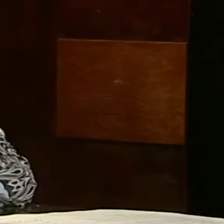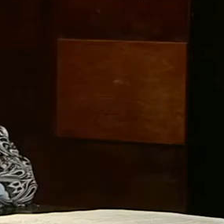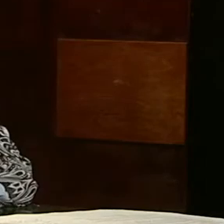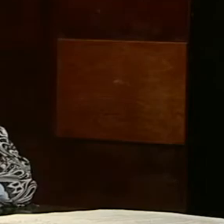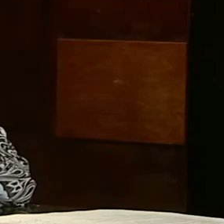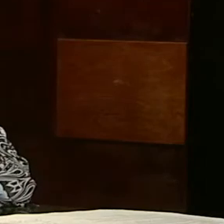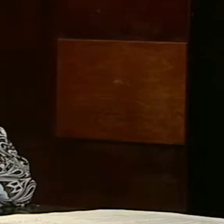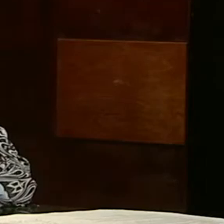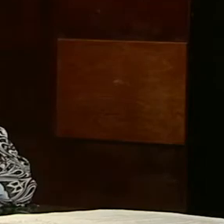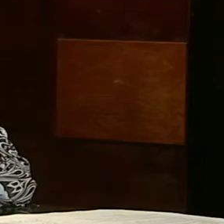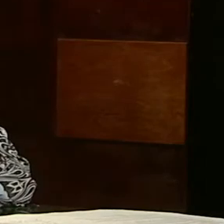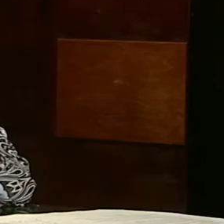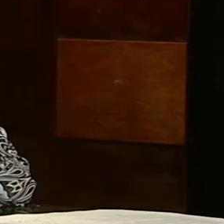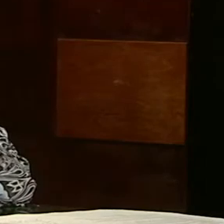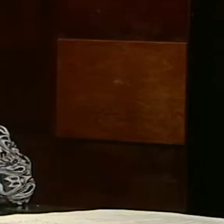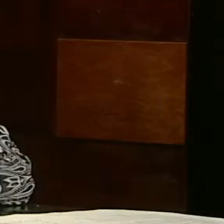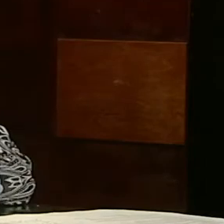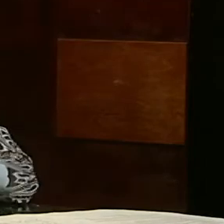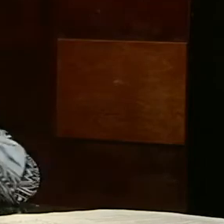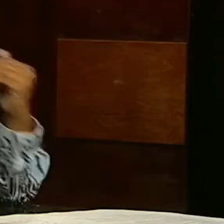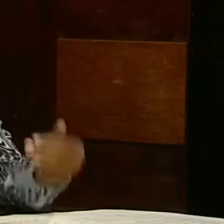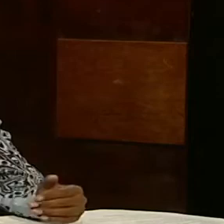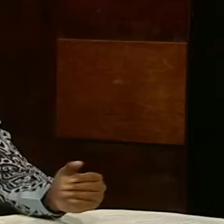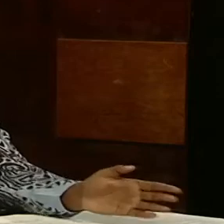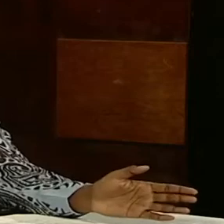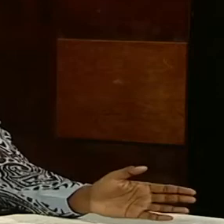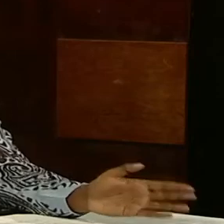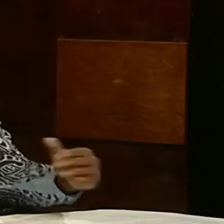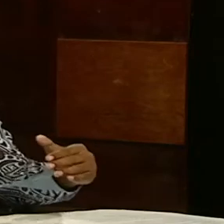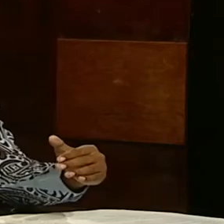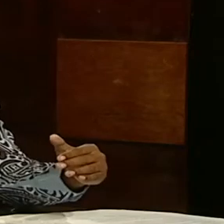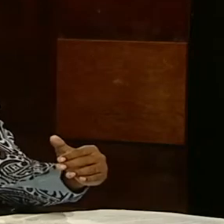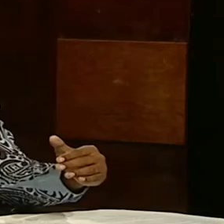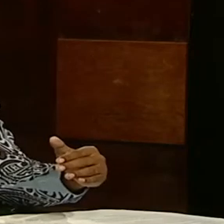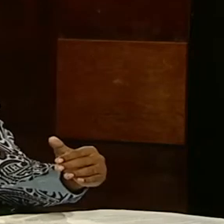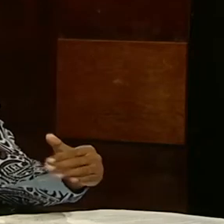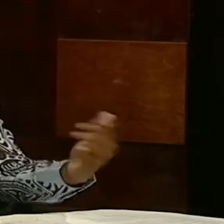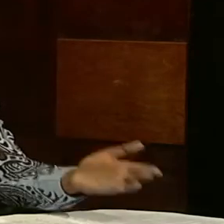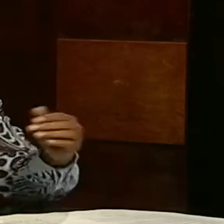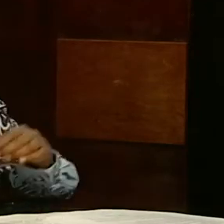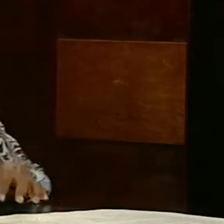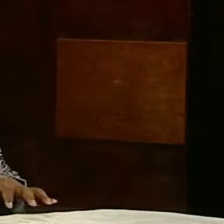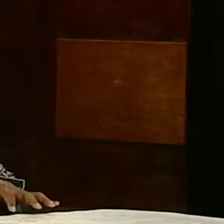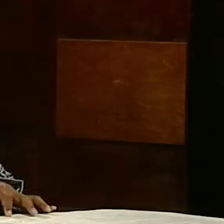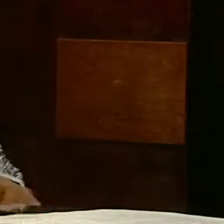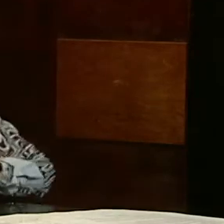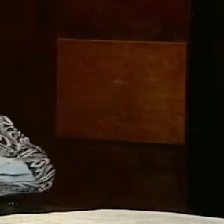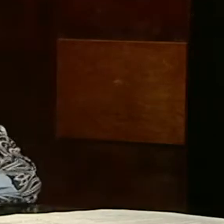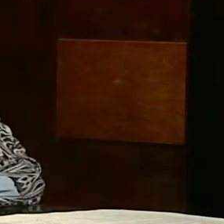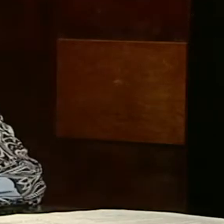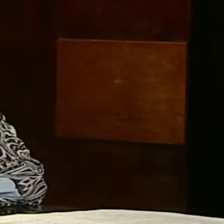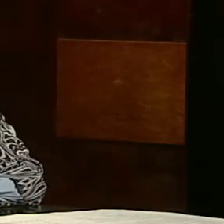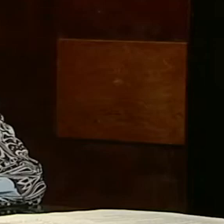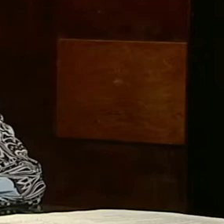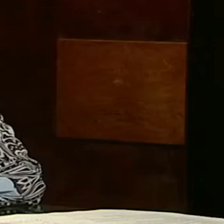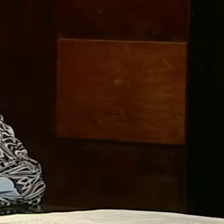time government he walk him display lockdown. Ino lo porate him yumi all man Mary inside long Papua New Guinea. Em long help him yumi too.